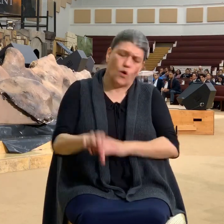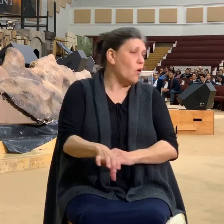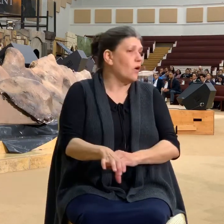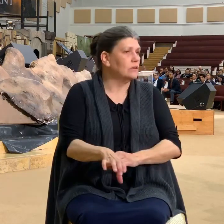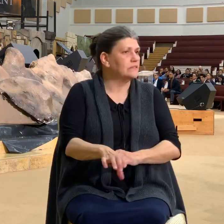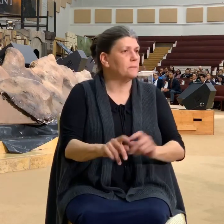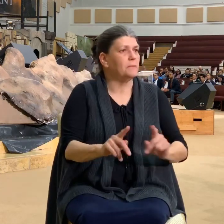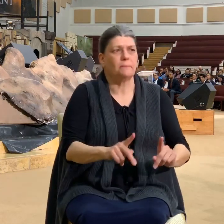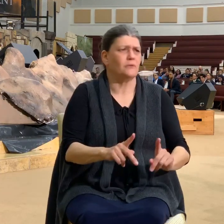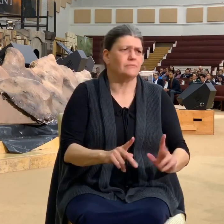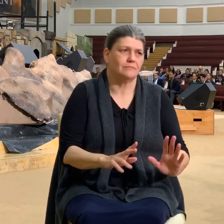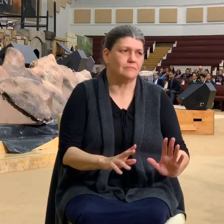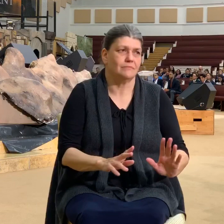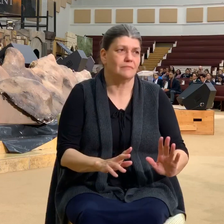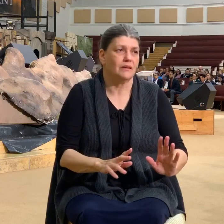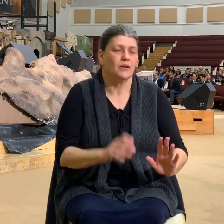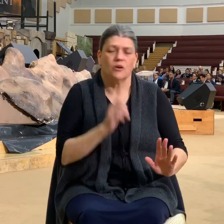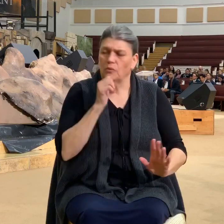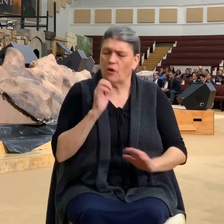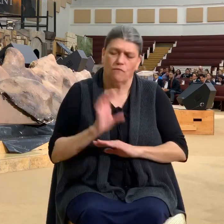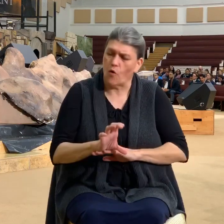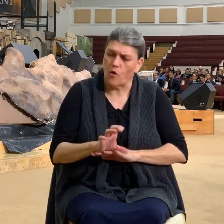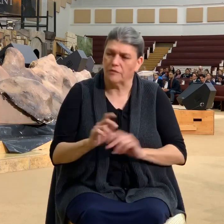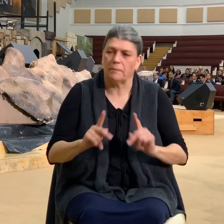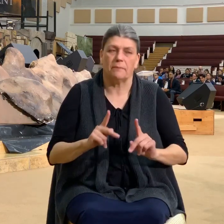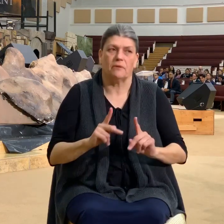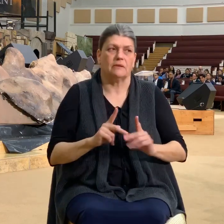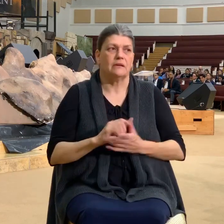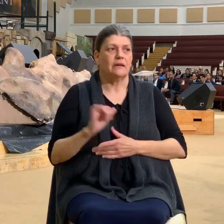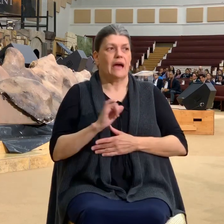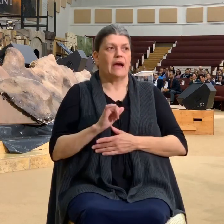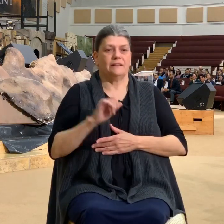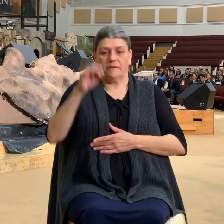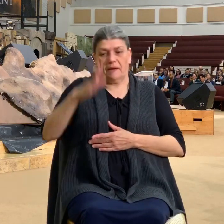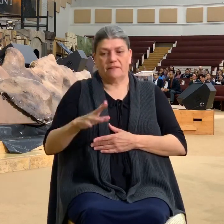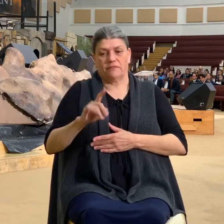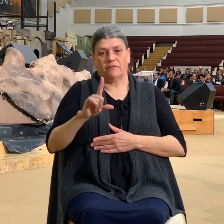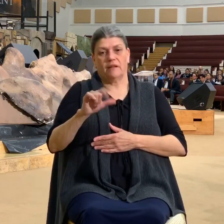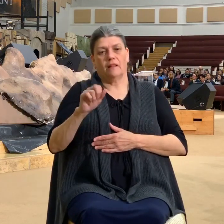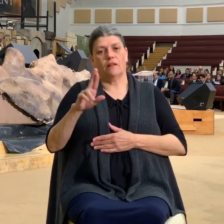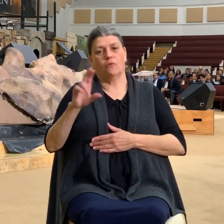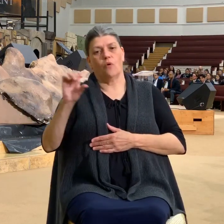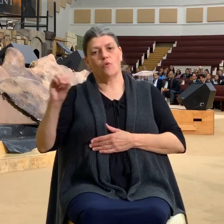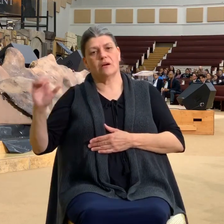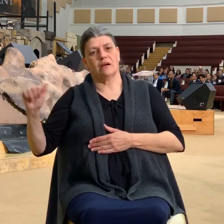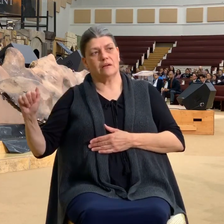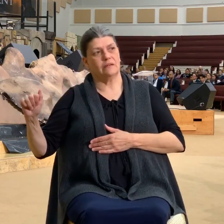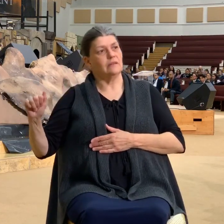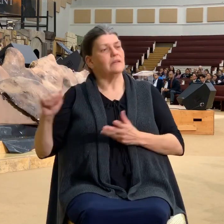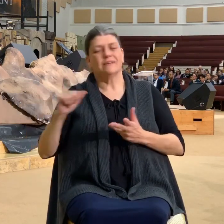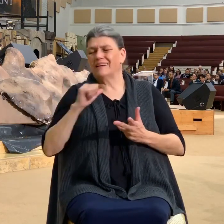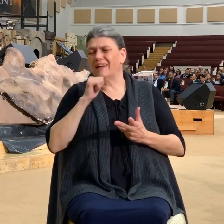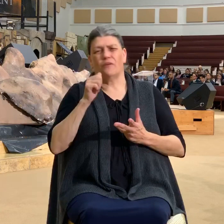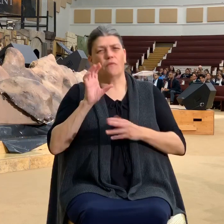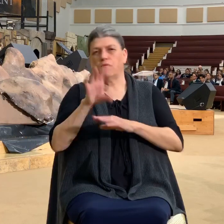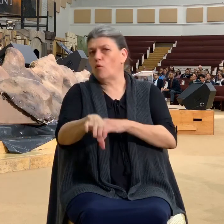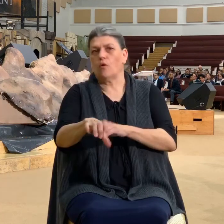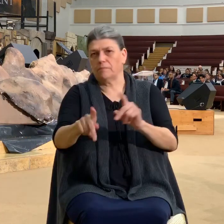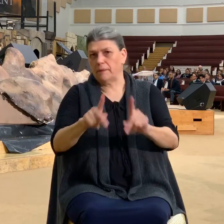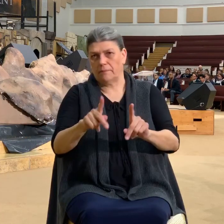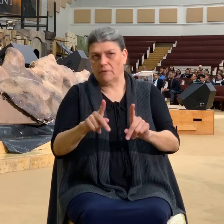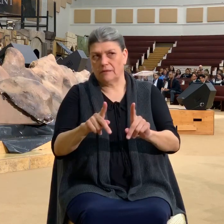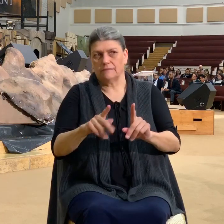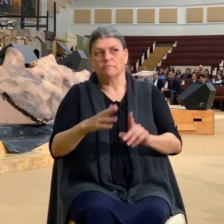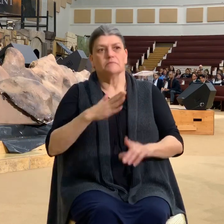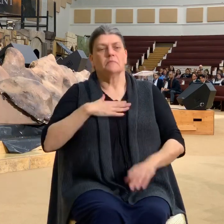we don't try to force people to do anything. As a pastor of La Roca, I don't do anything by force.